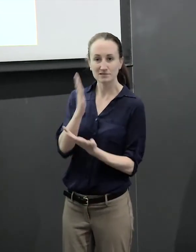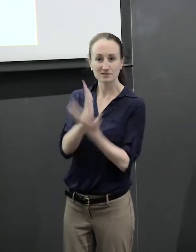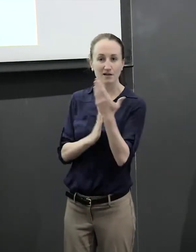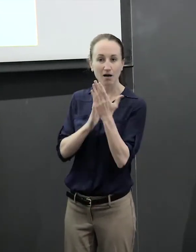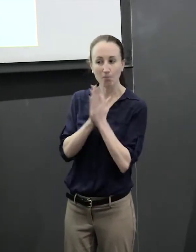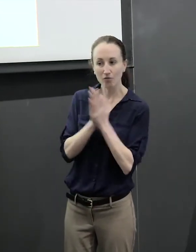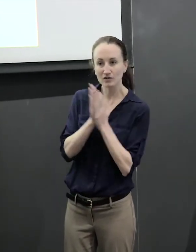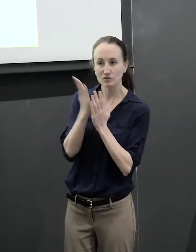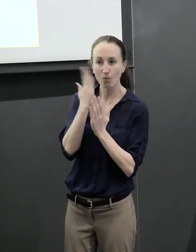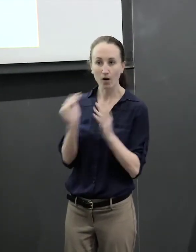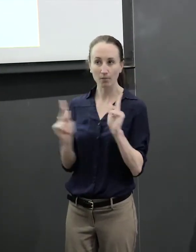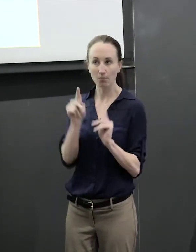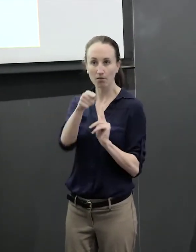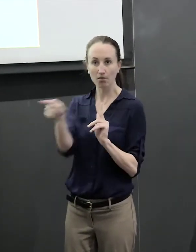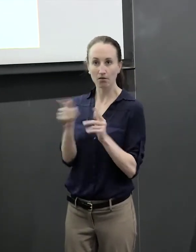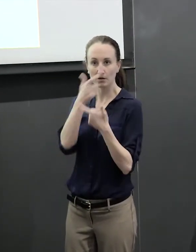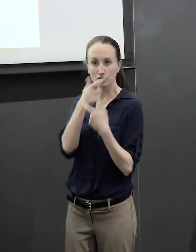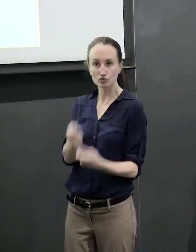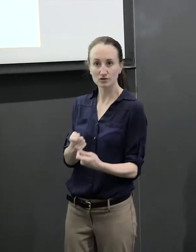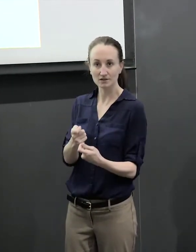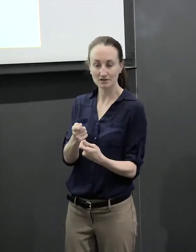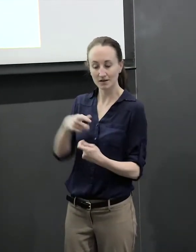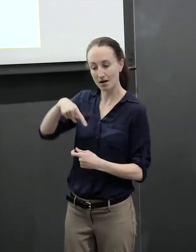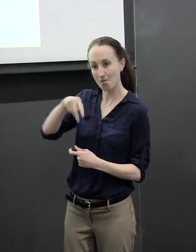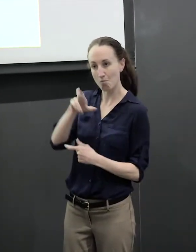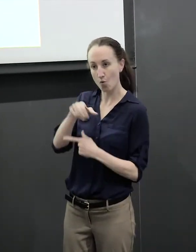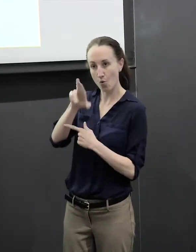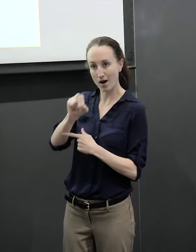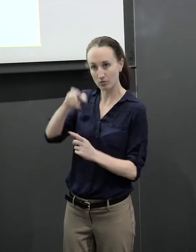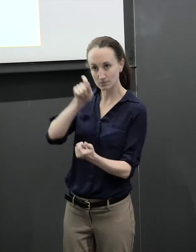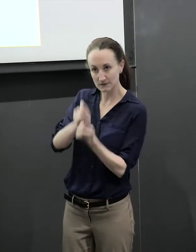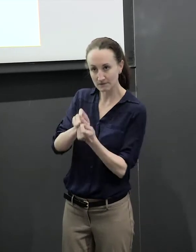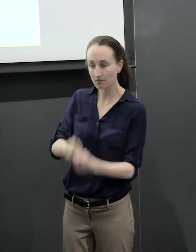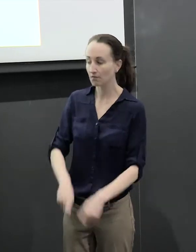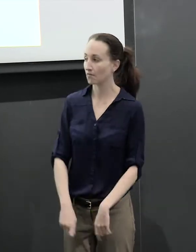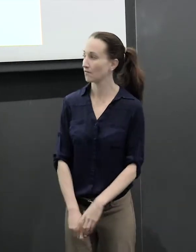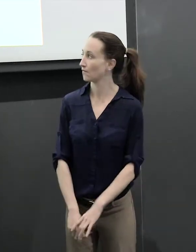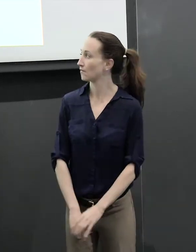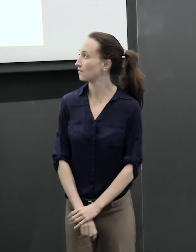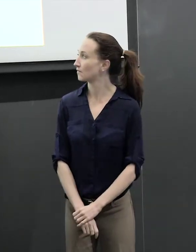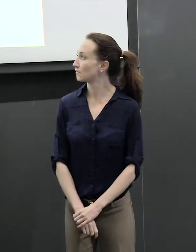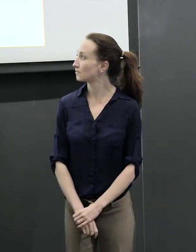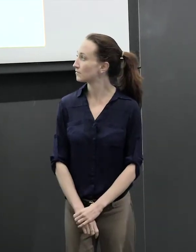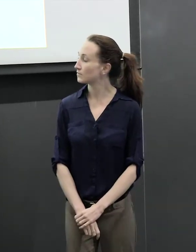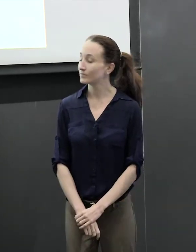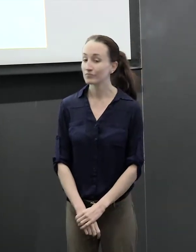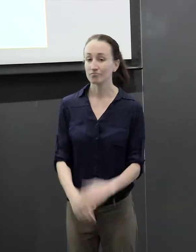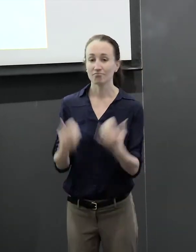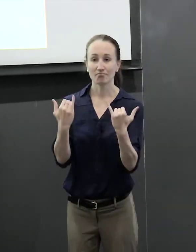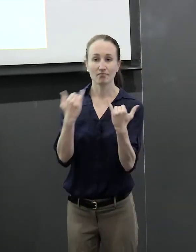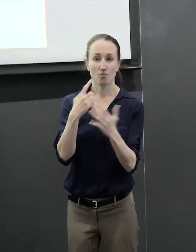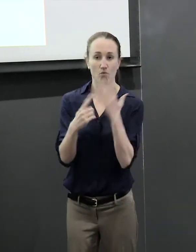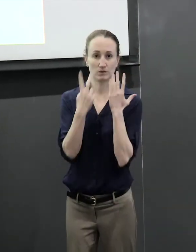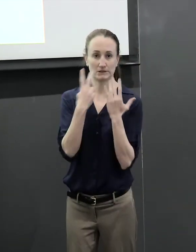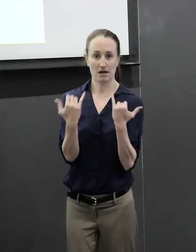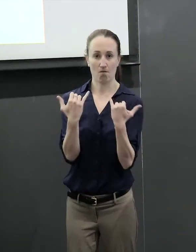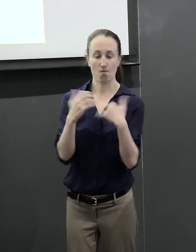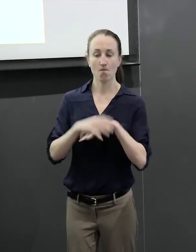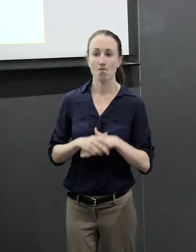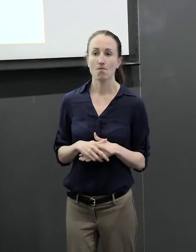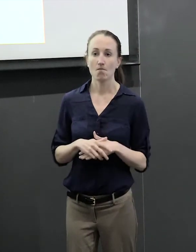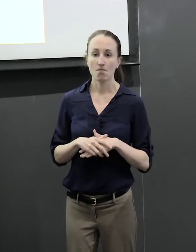very interested in pronouns. Now, what we've seen is